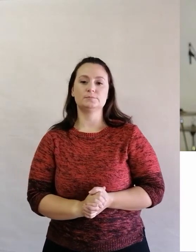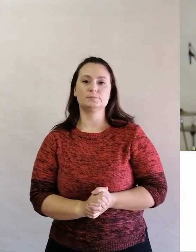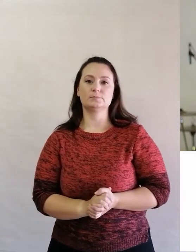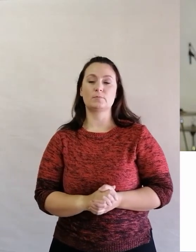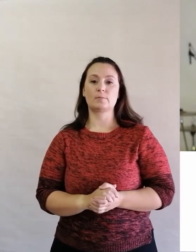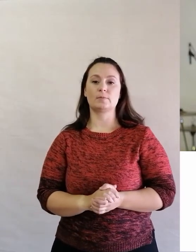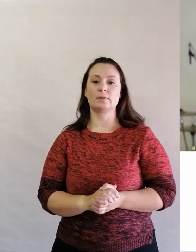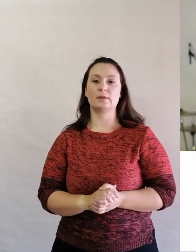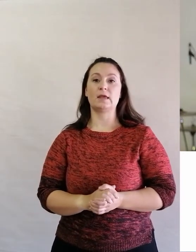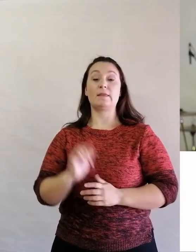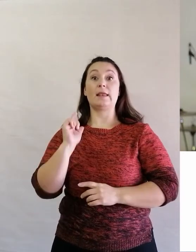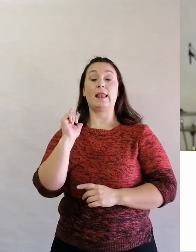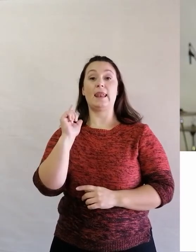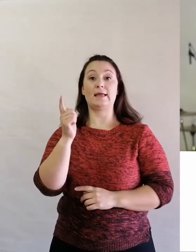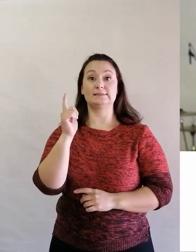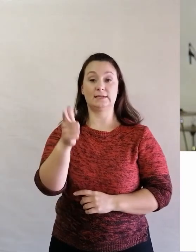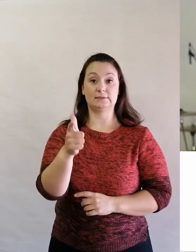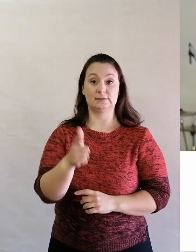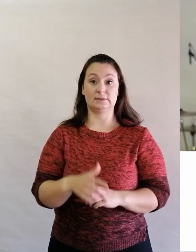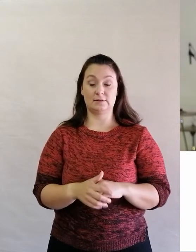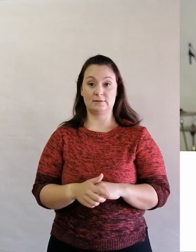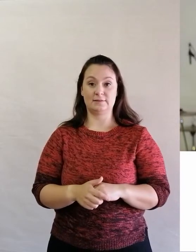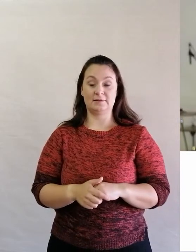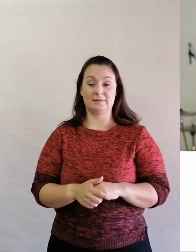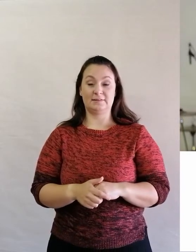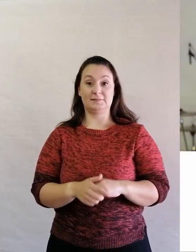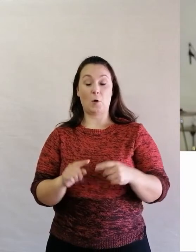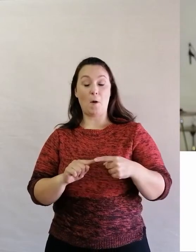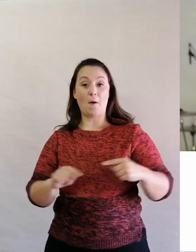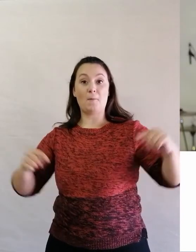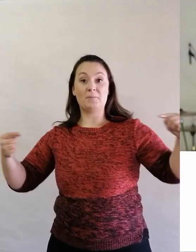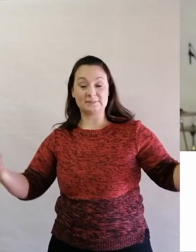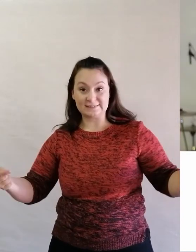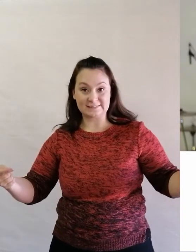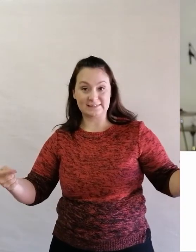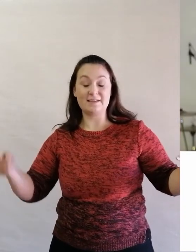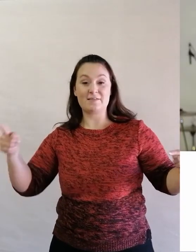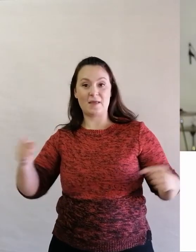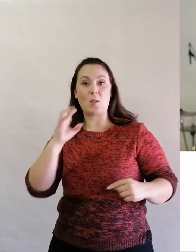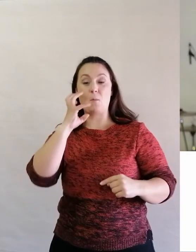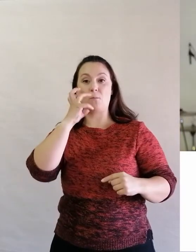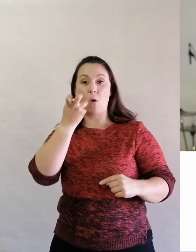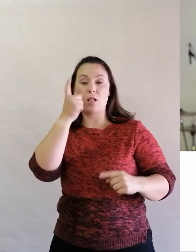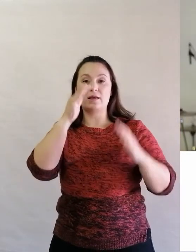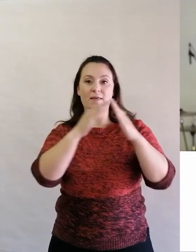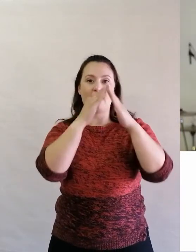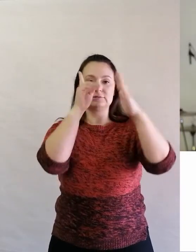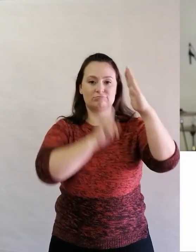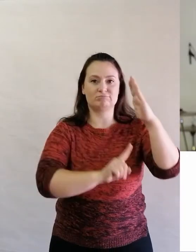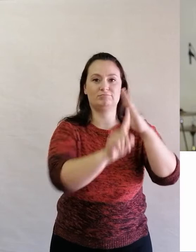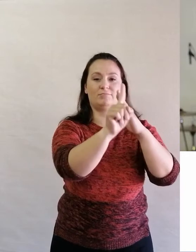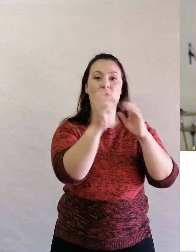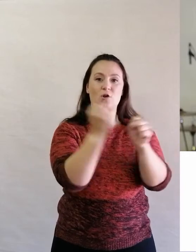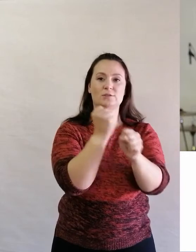on, here's the irony. Paul goes from house to house, preaching the good news, making the gospel known. That